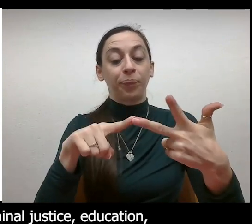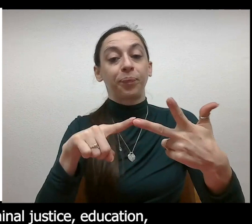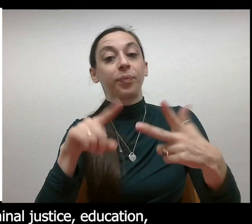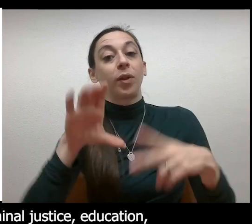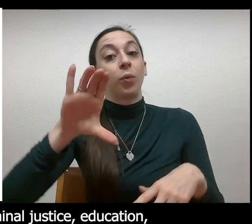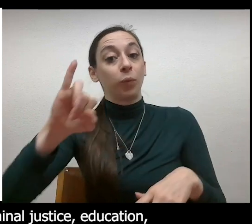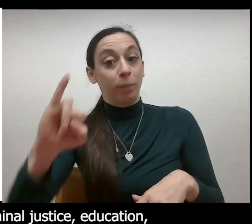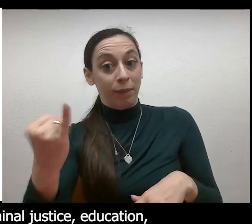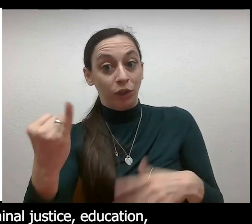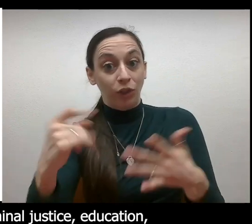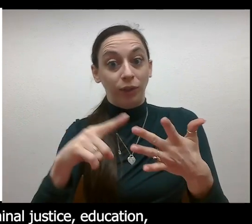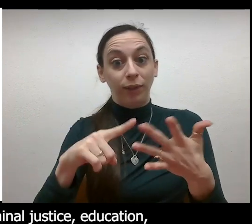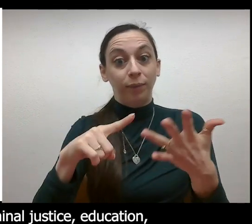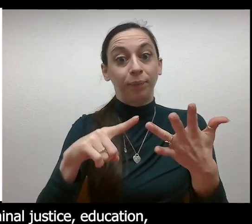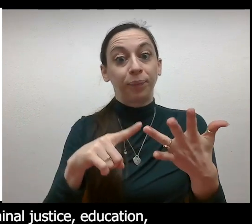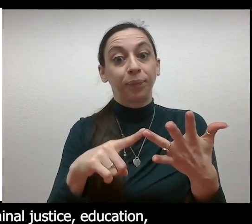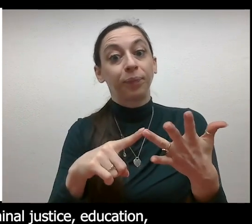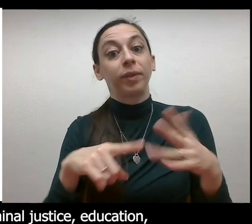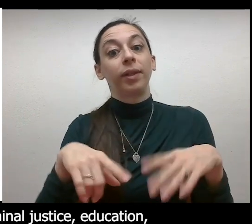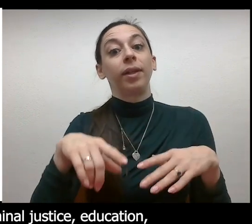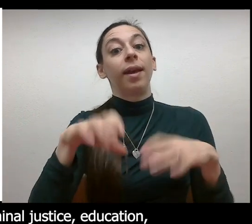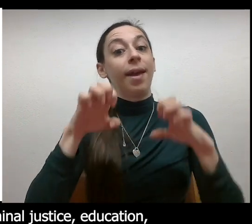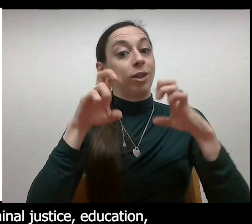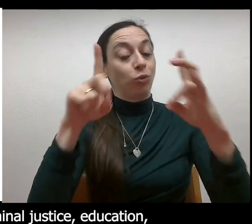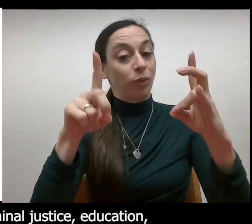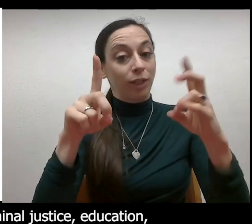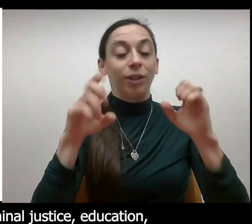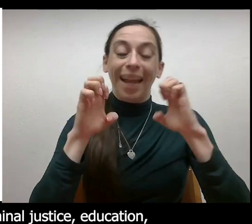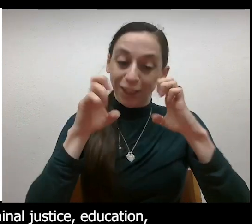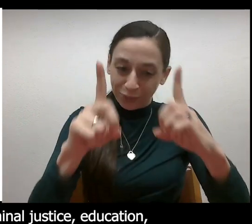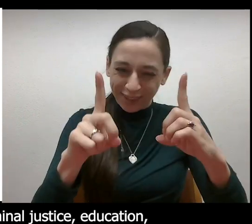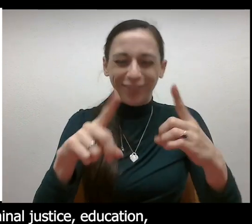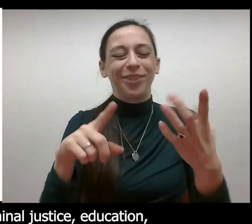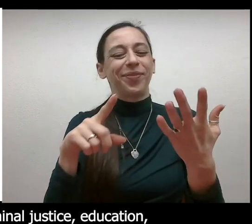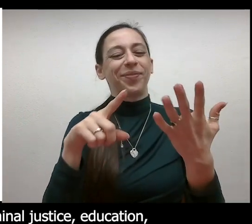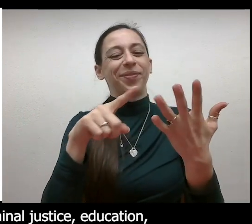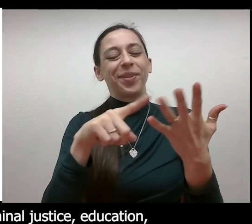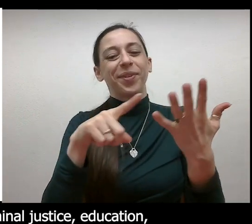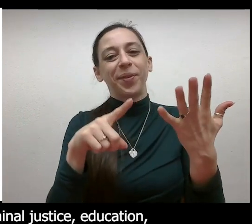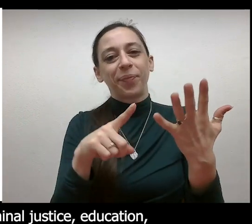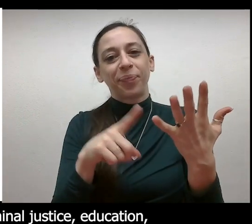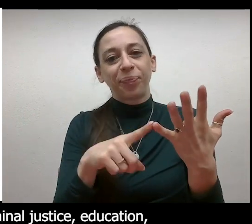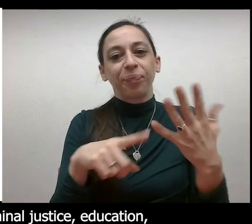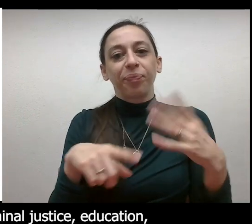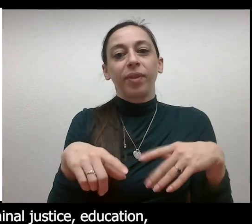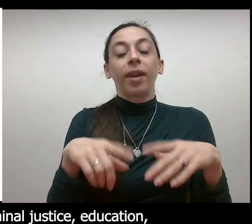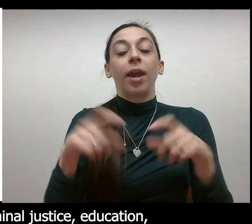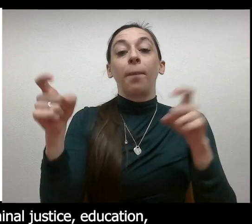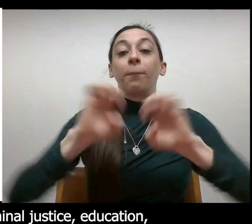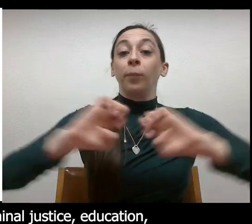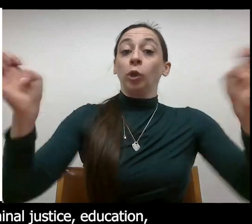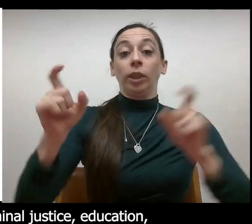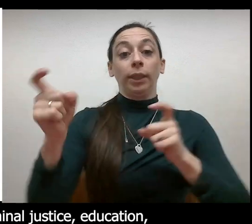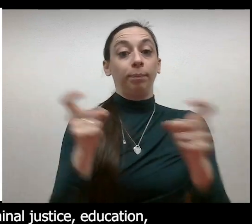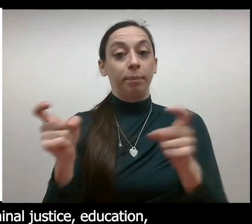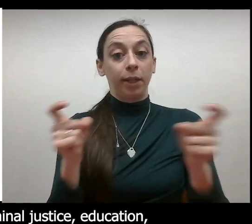justice, education, emergency preparedness,